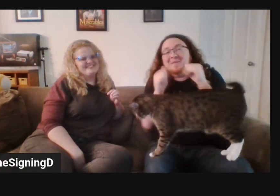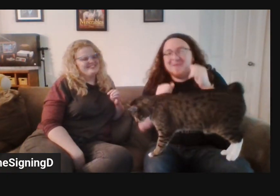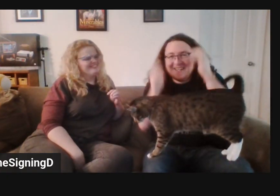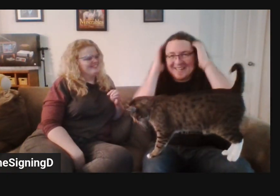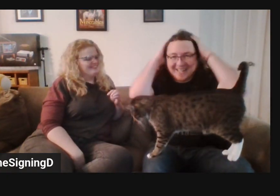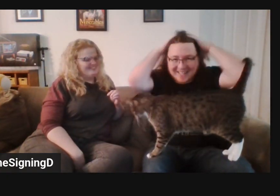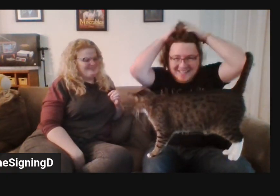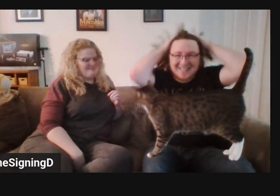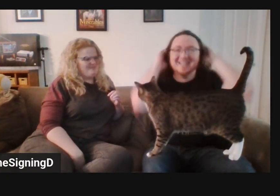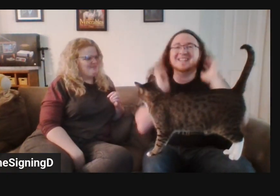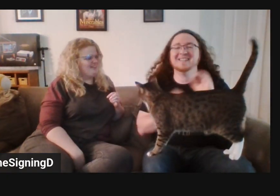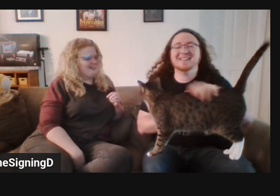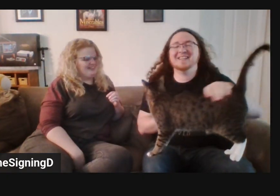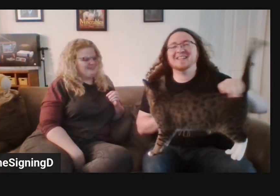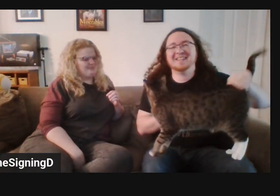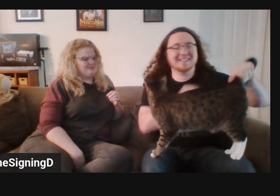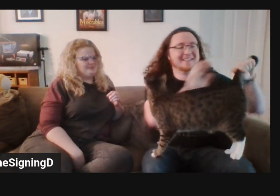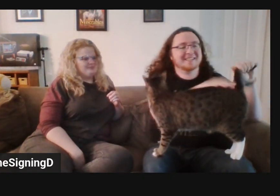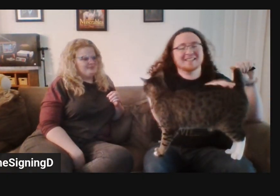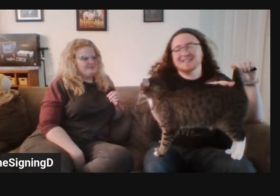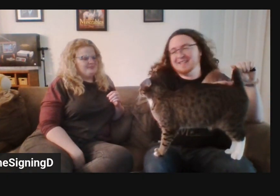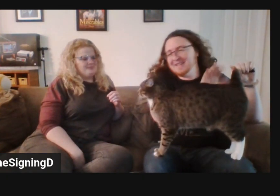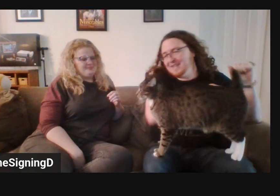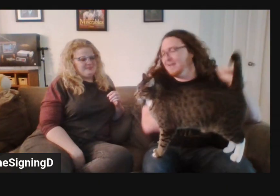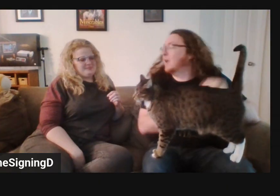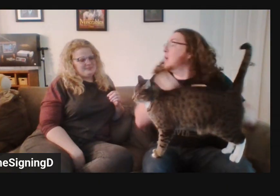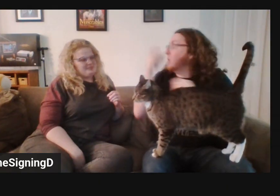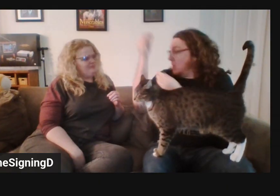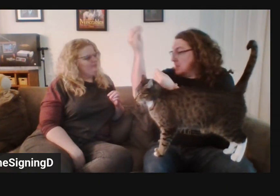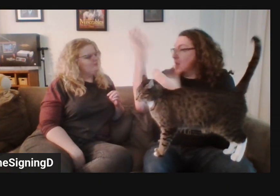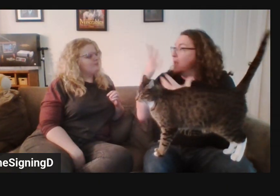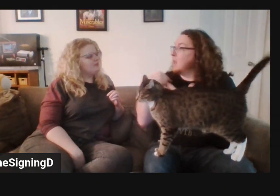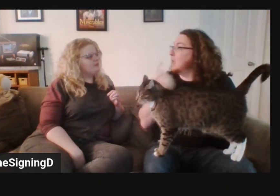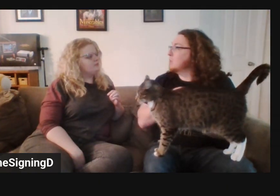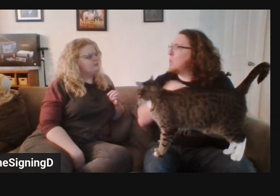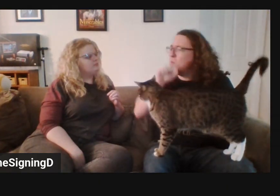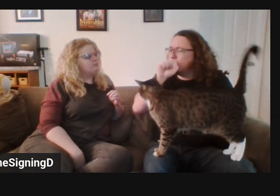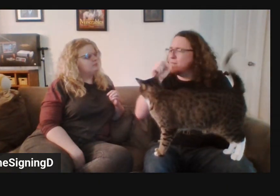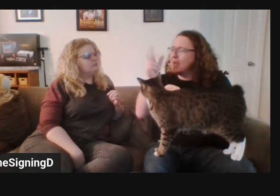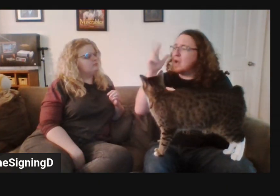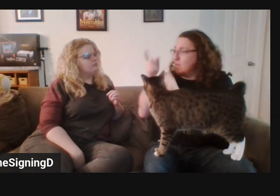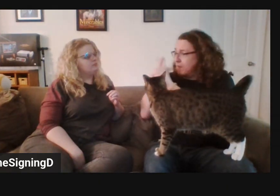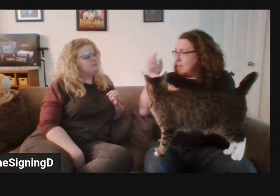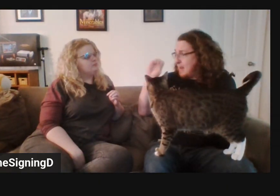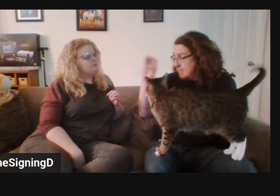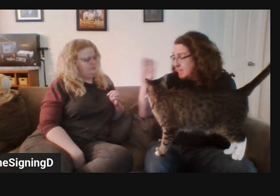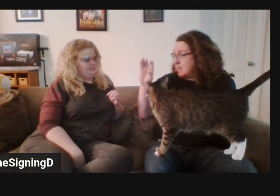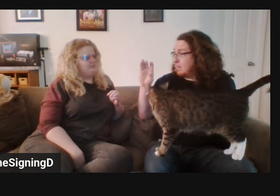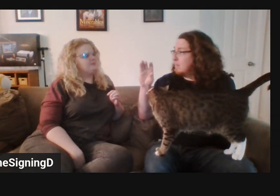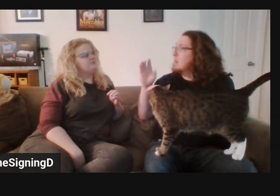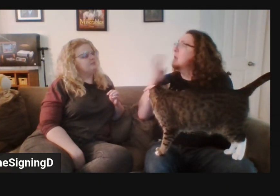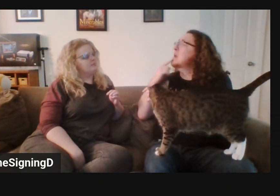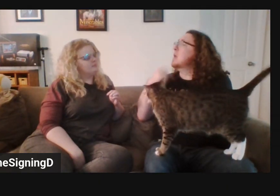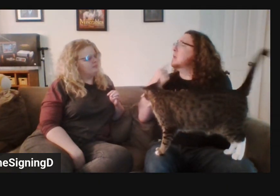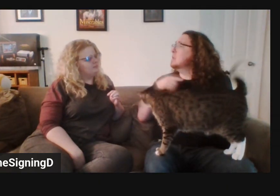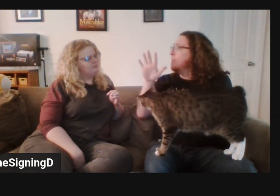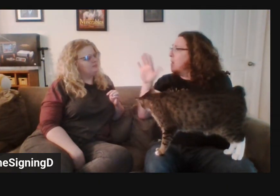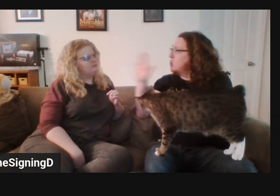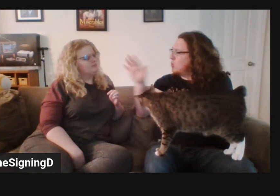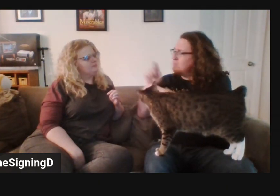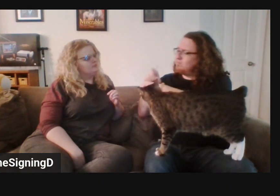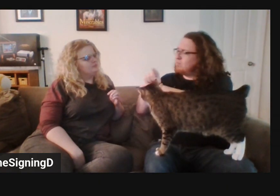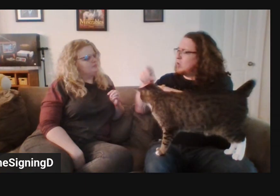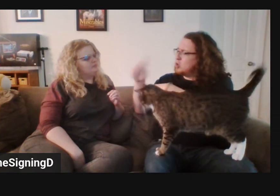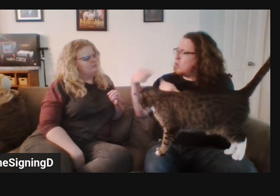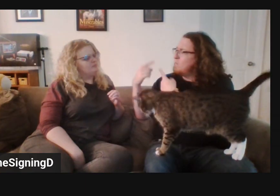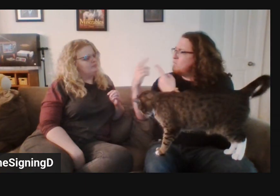Oh goodness. Well, so tell us, we'd love to hear from Emily. Tell us about your journey so